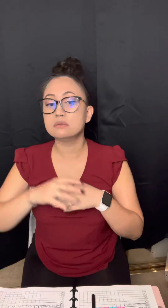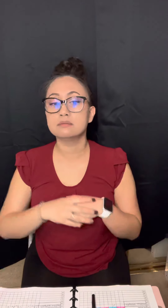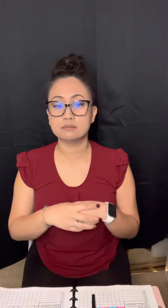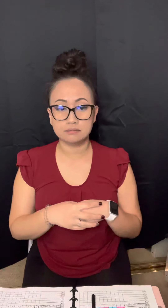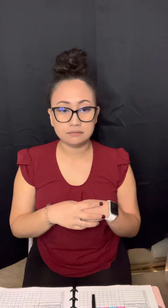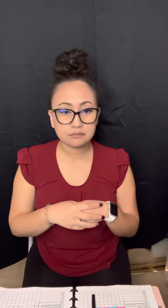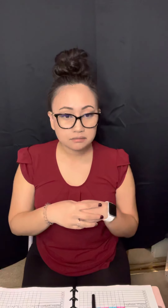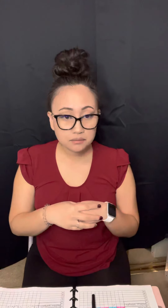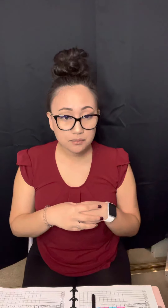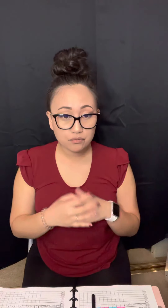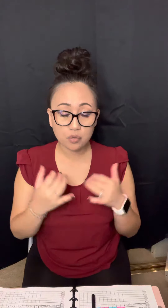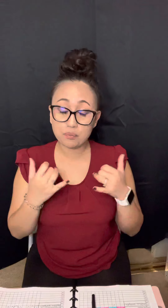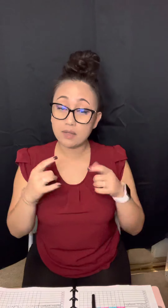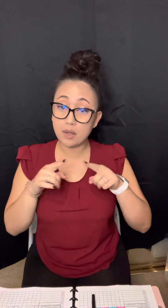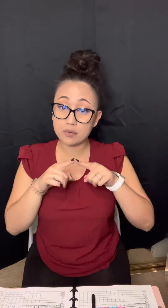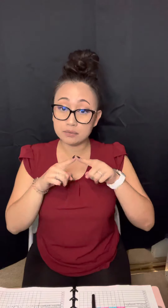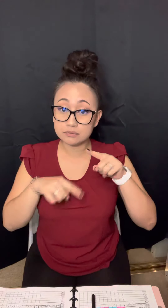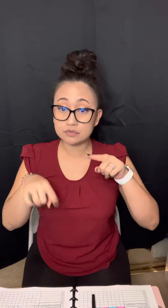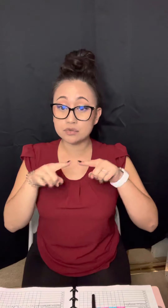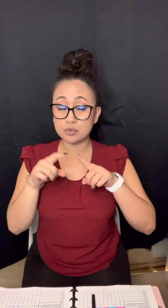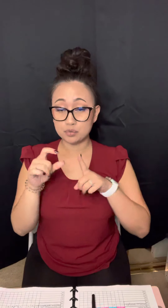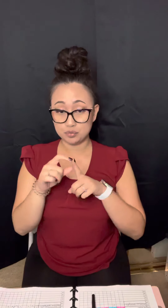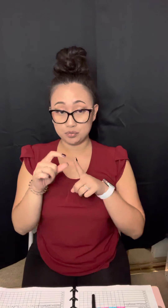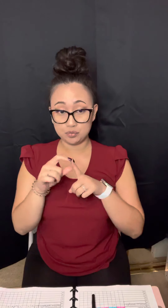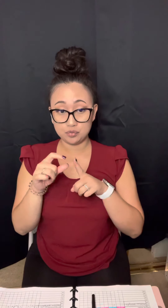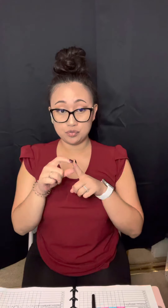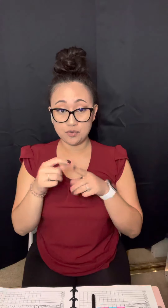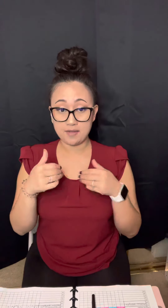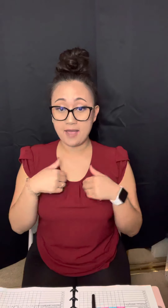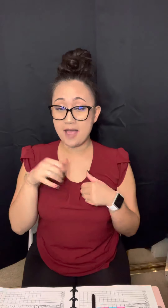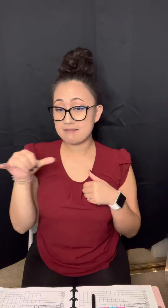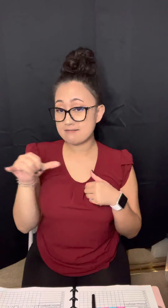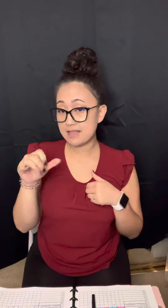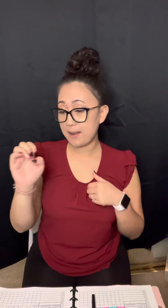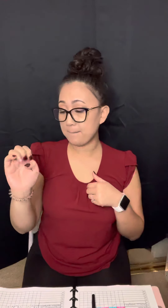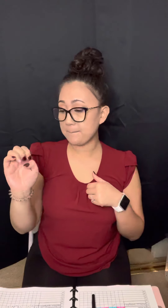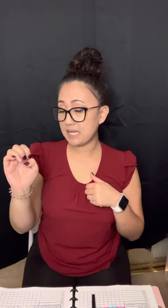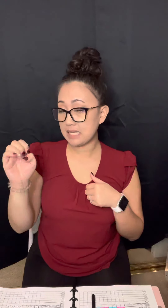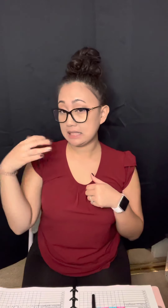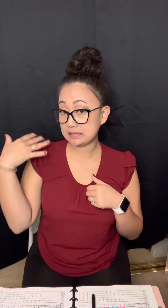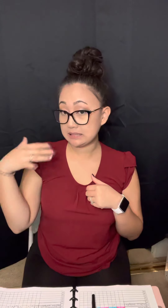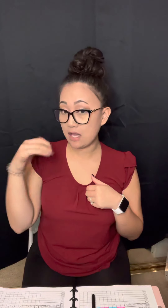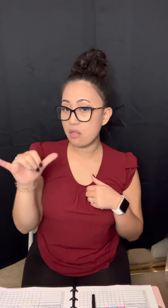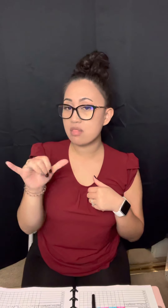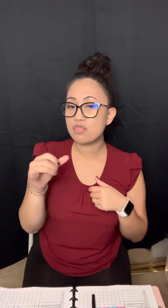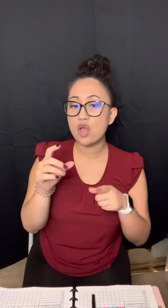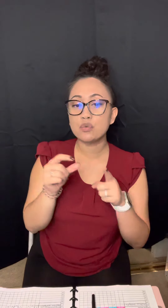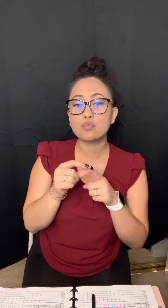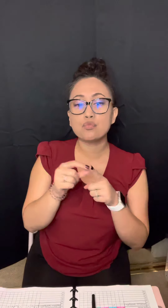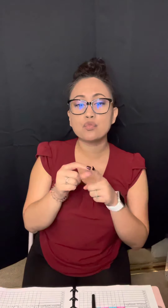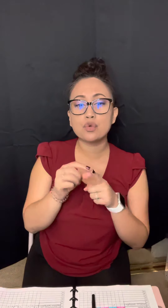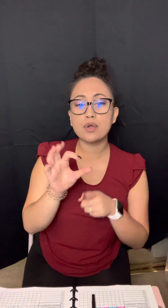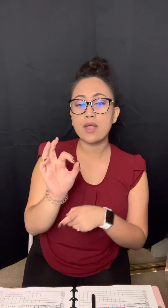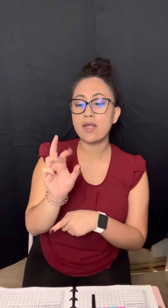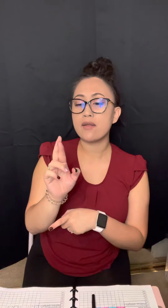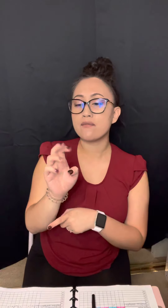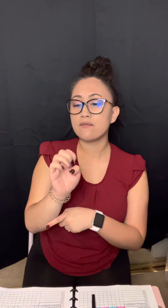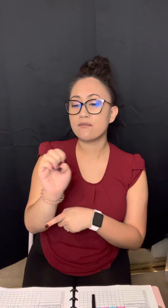that ends with the same E sound like the word free. Okay, so we're looking for that double